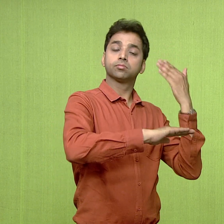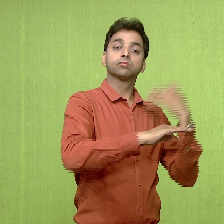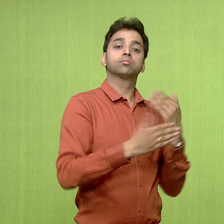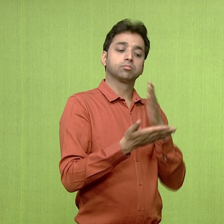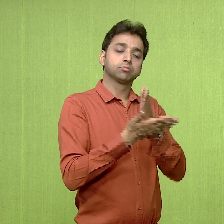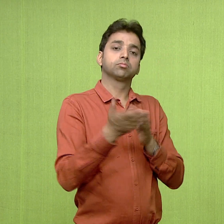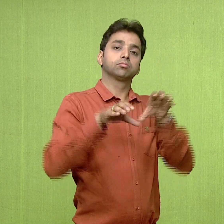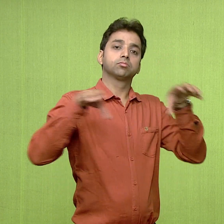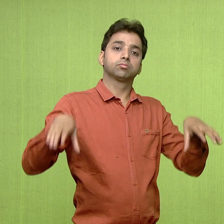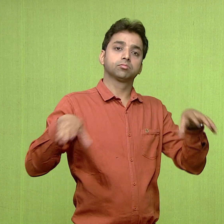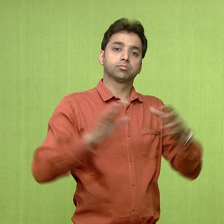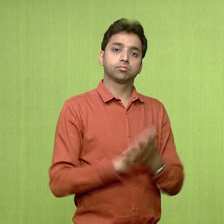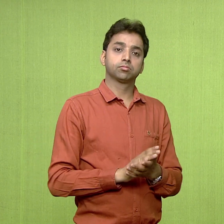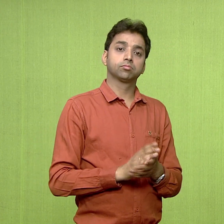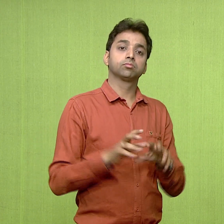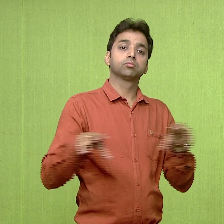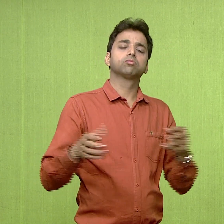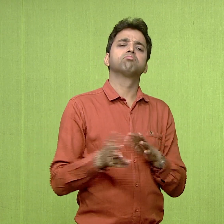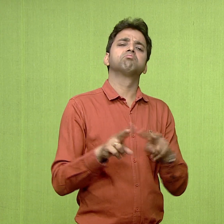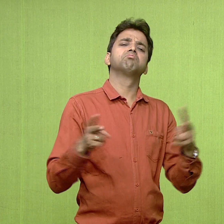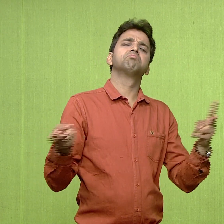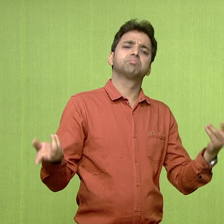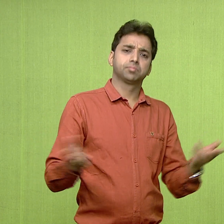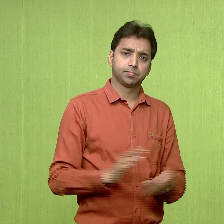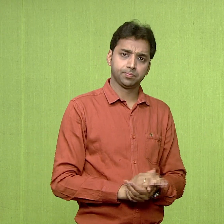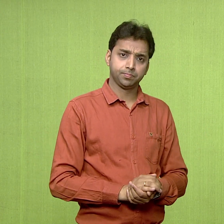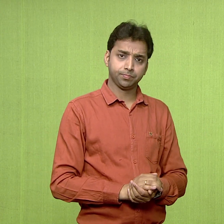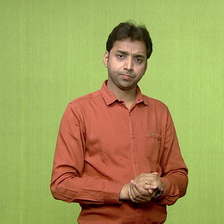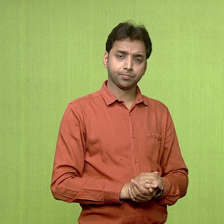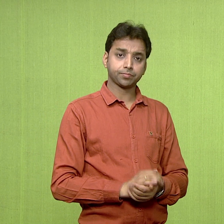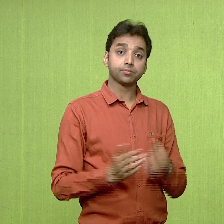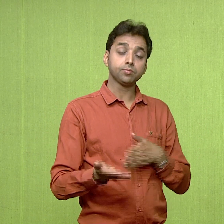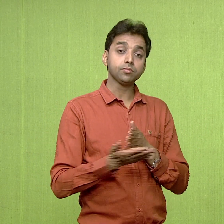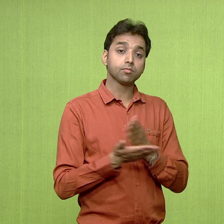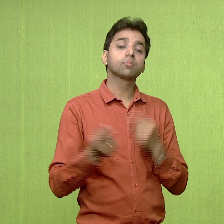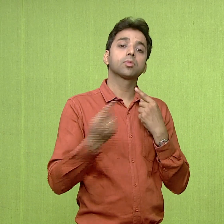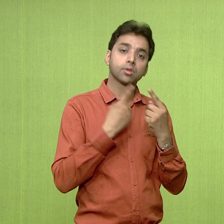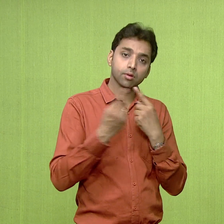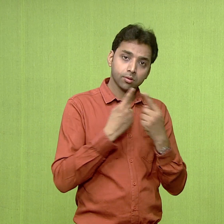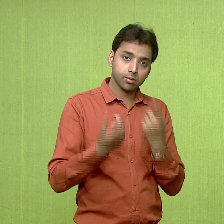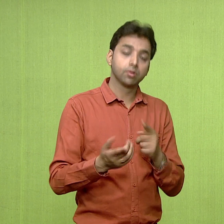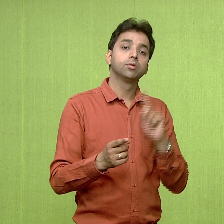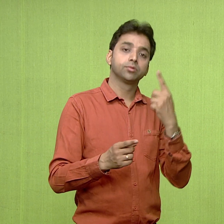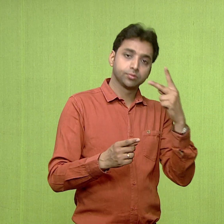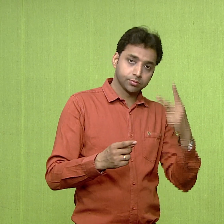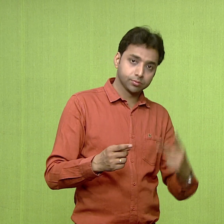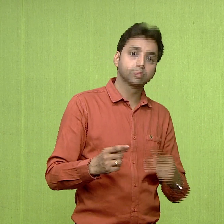divided into many parts. Let us discuss them one by one.